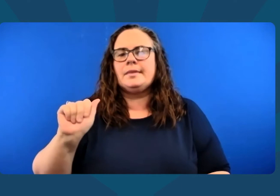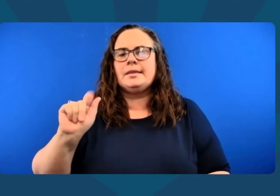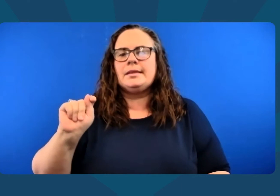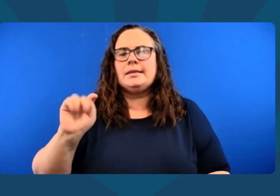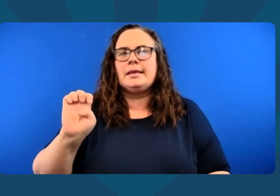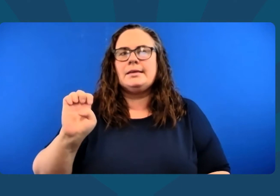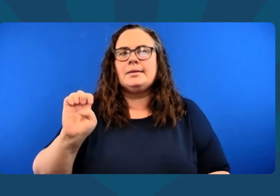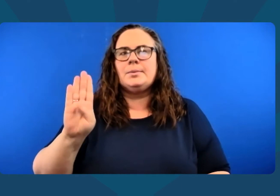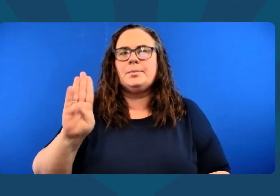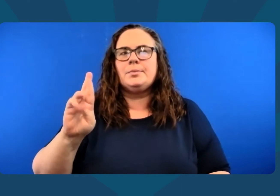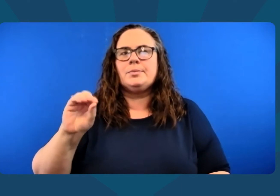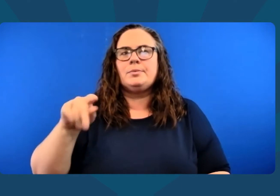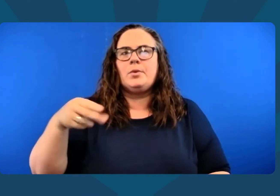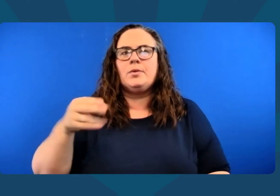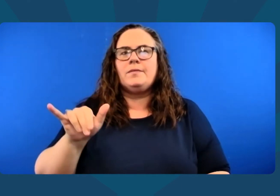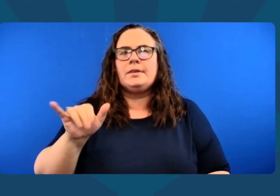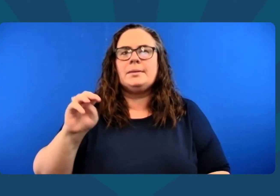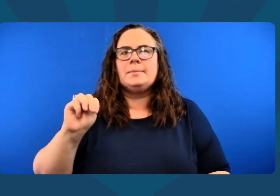Kate Brophy McGee.